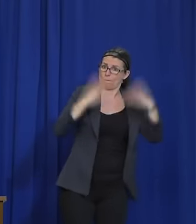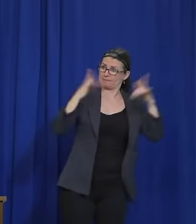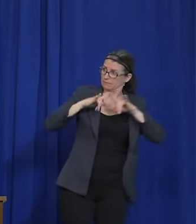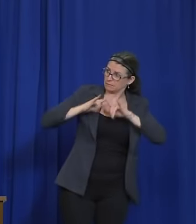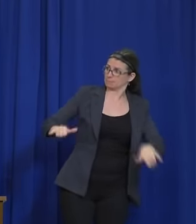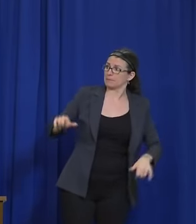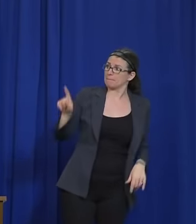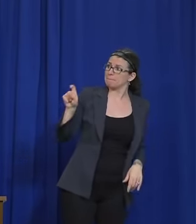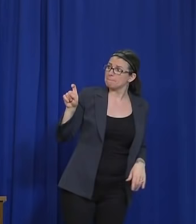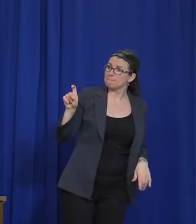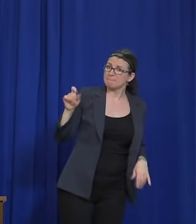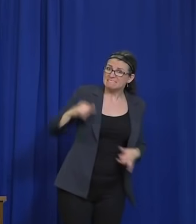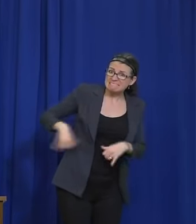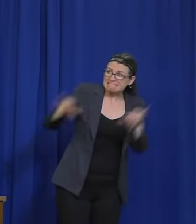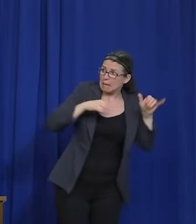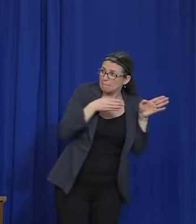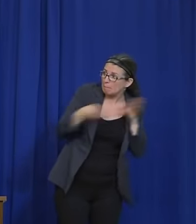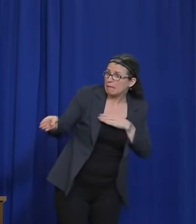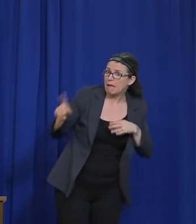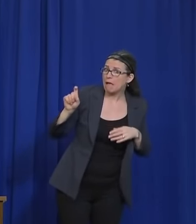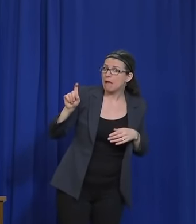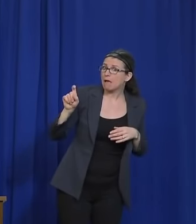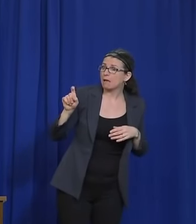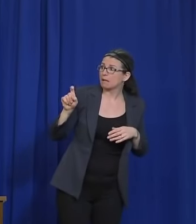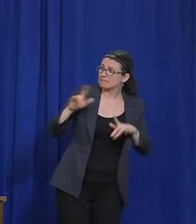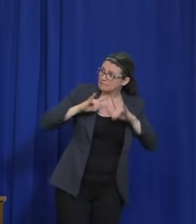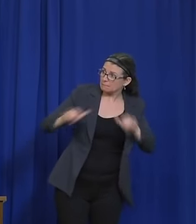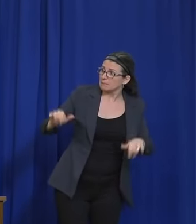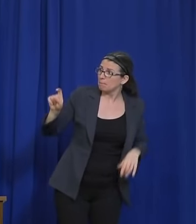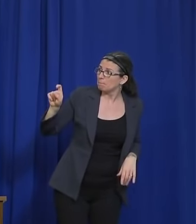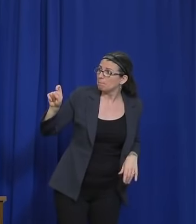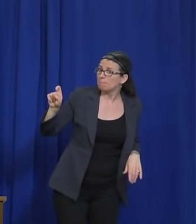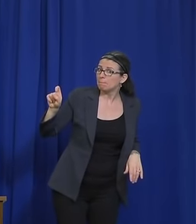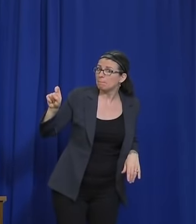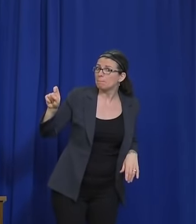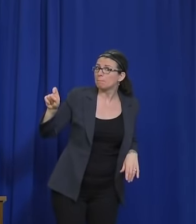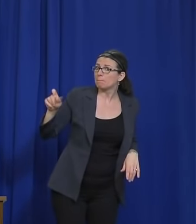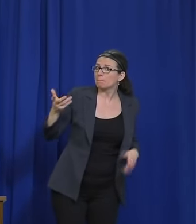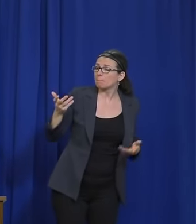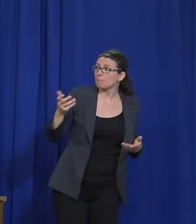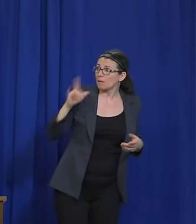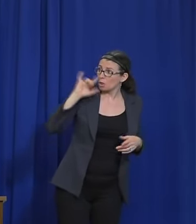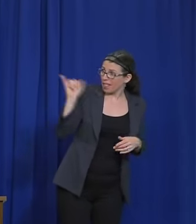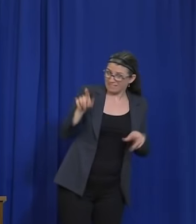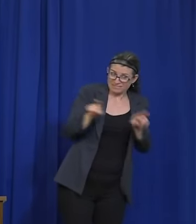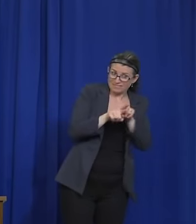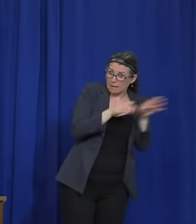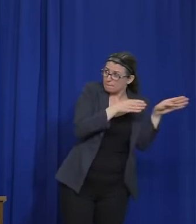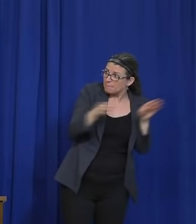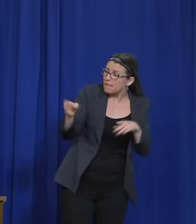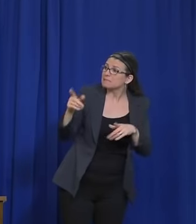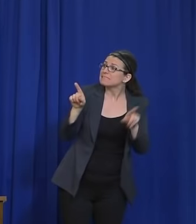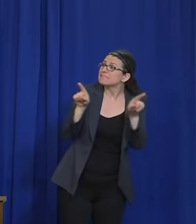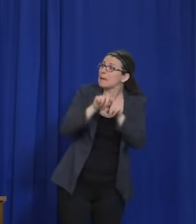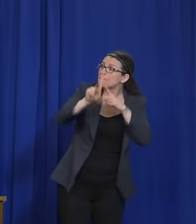to kind of reopening the same sort of businesses? And because obviously New Hampshire has had